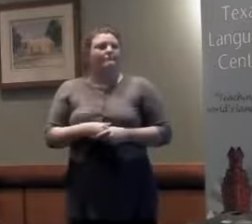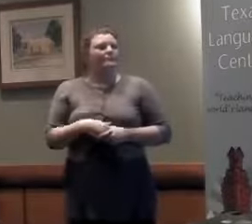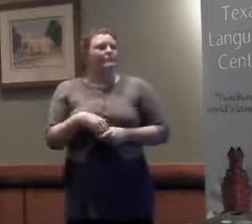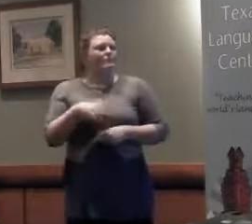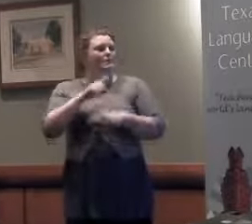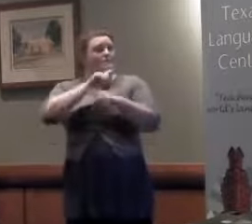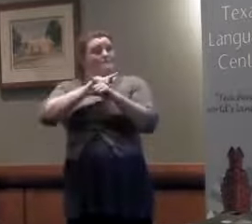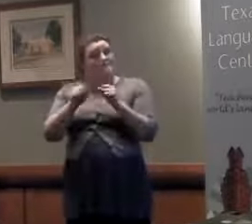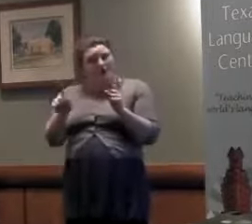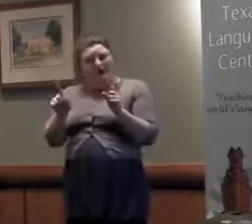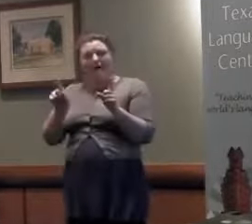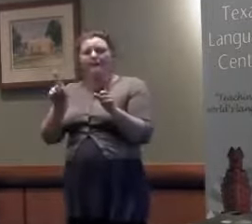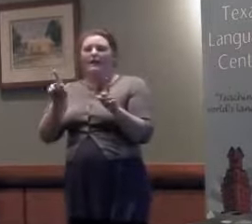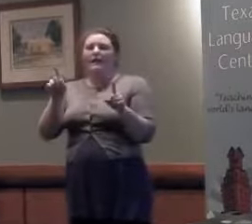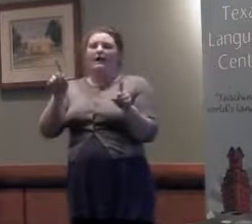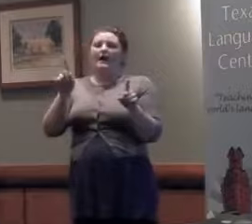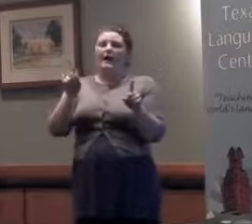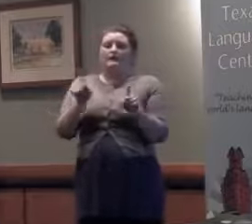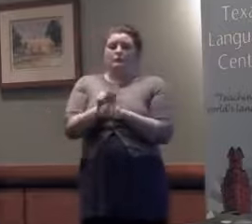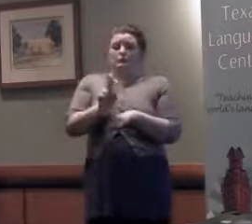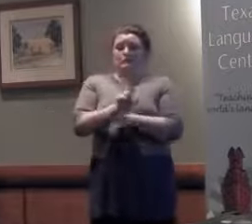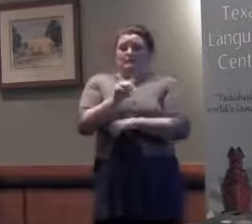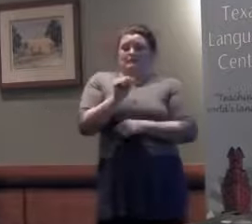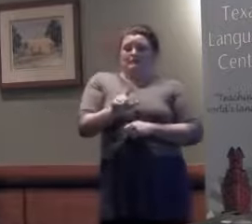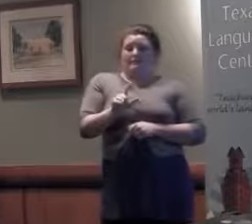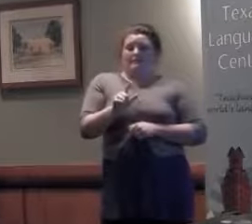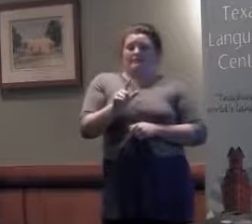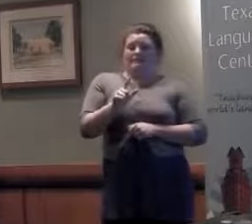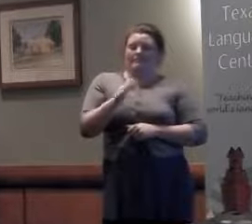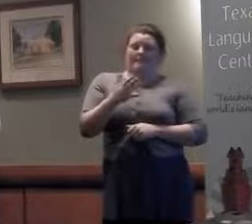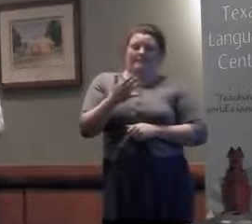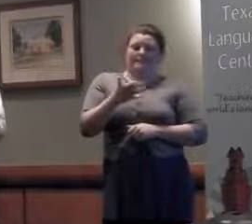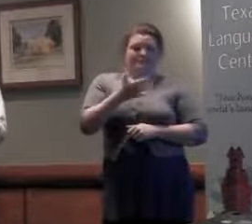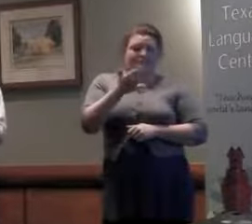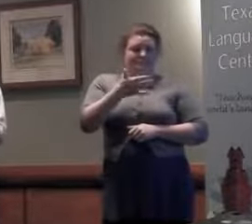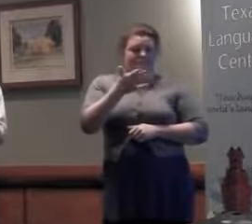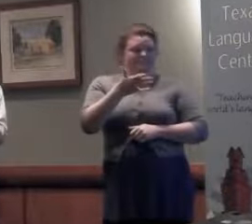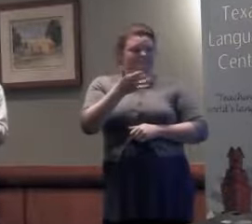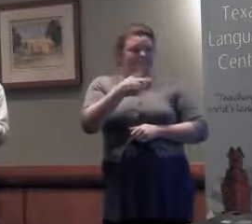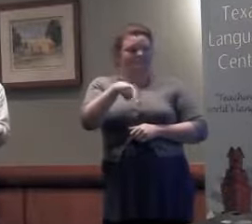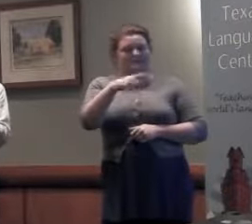But as we use in ASL, these